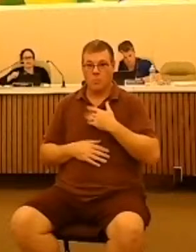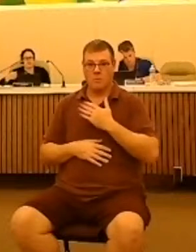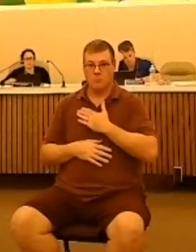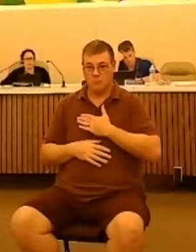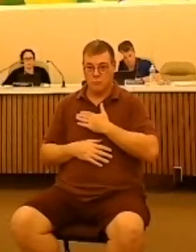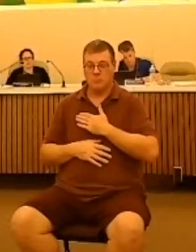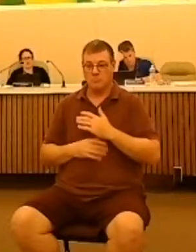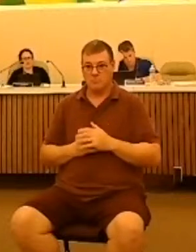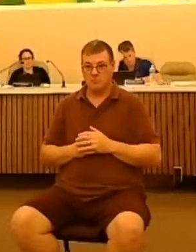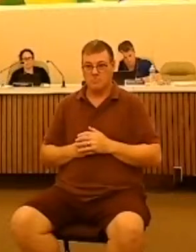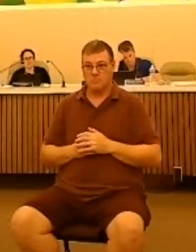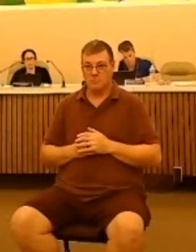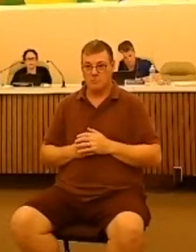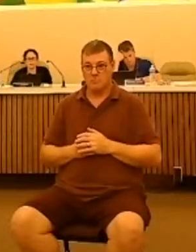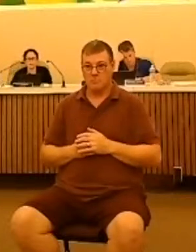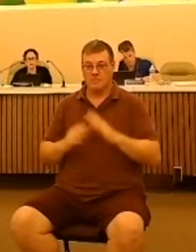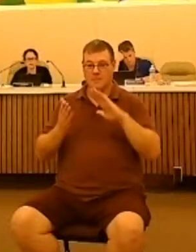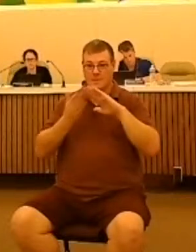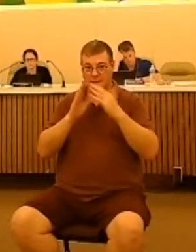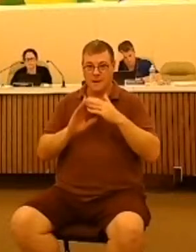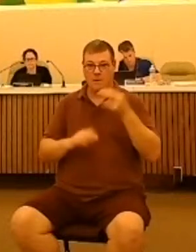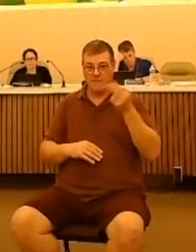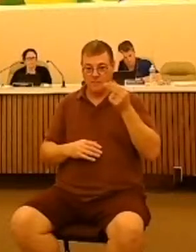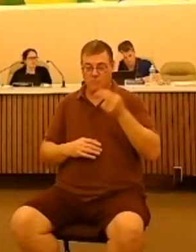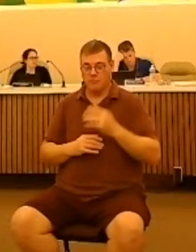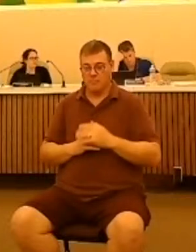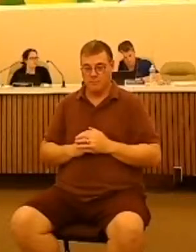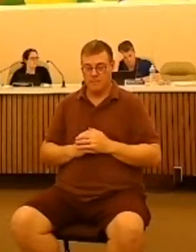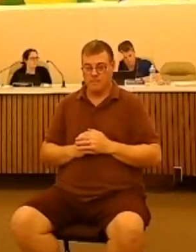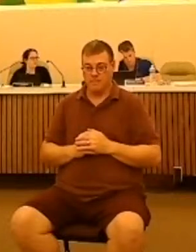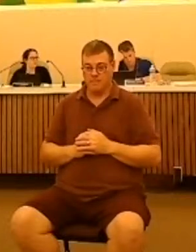bringing awareness to the town of Henrietta.